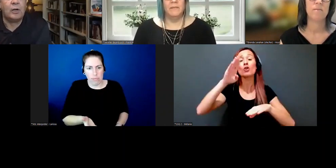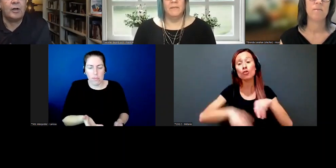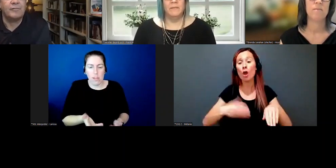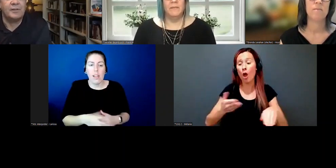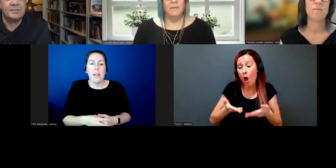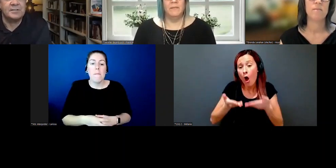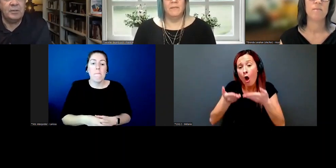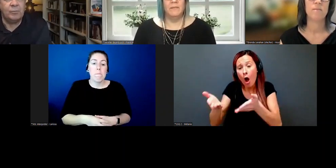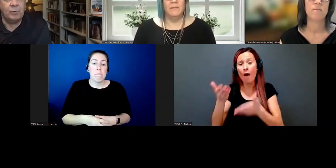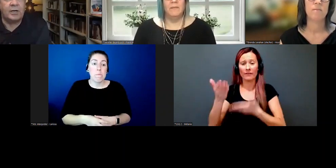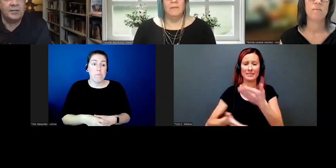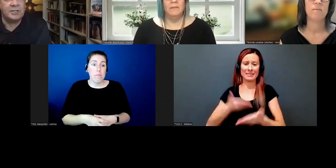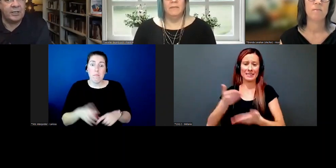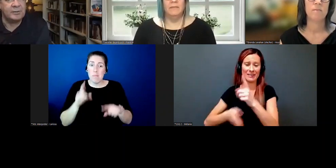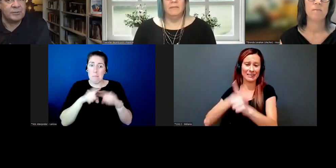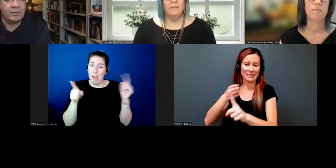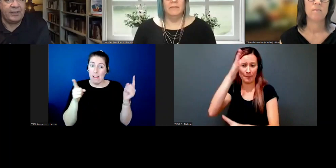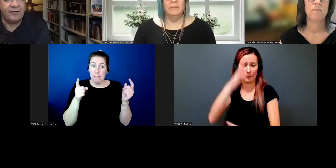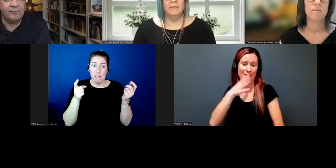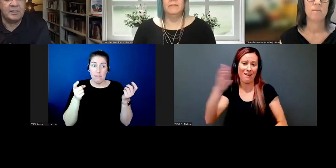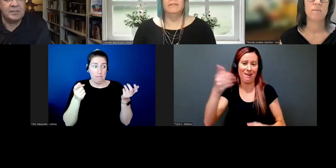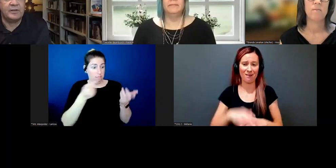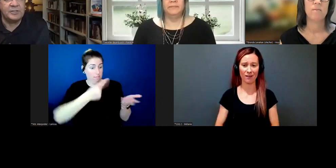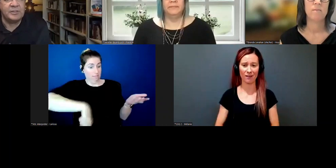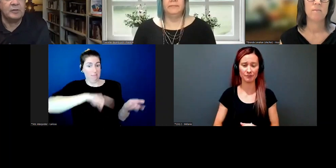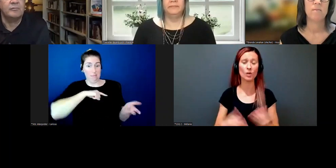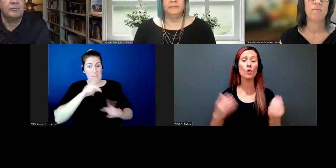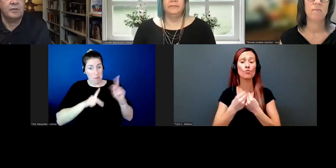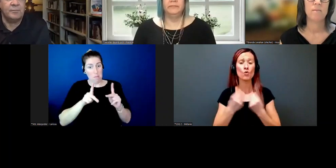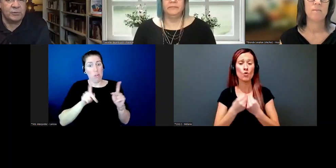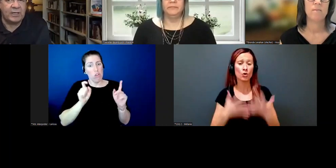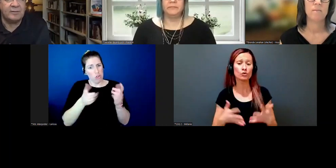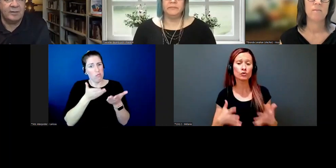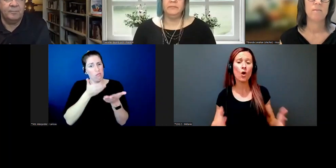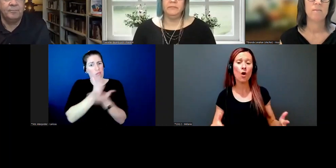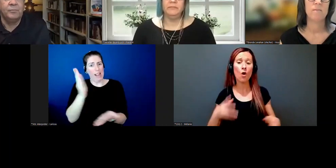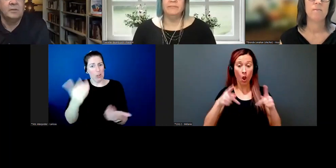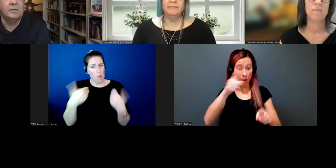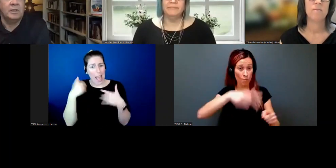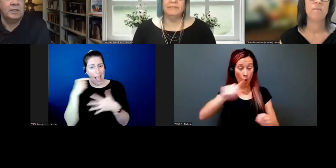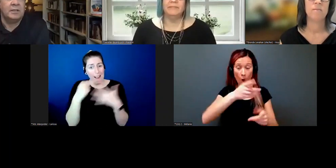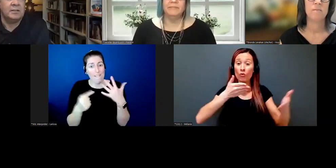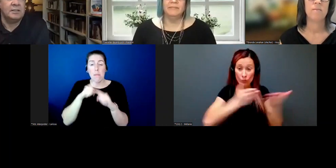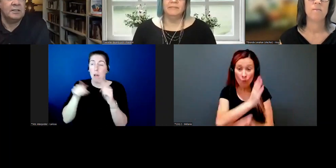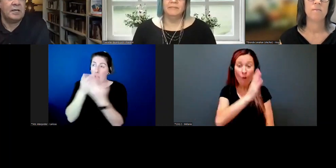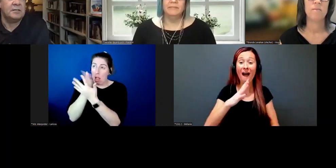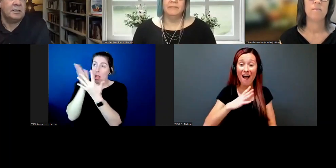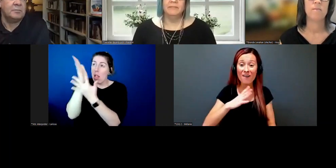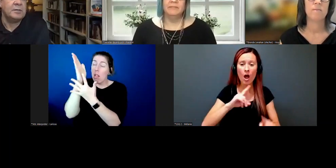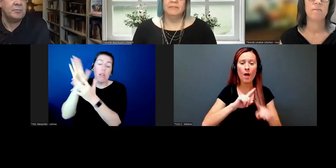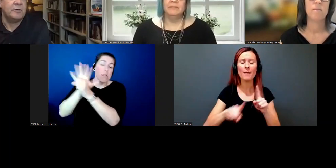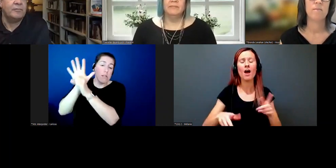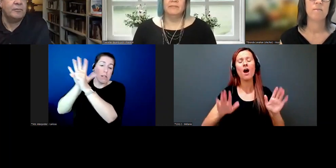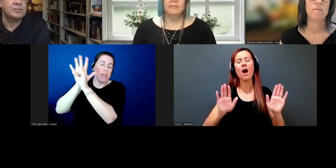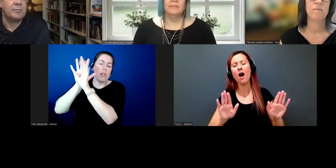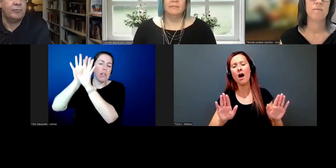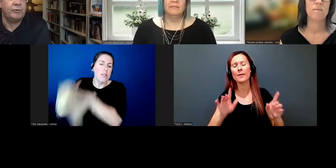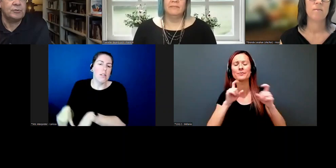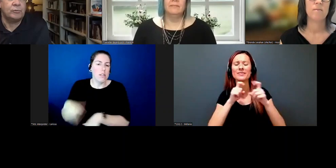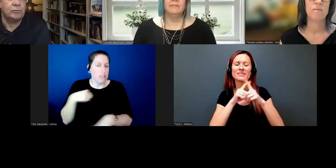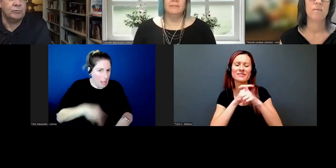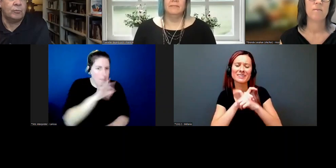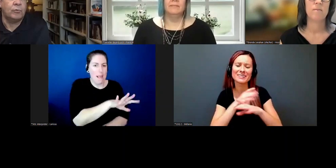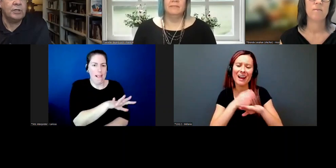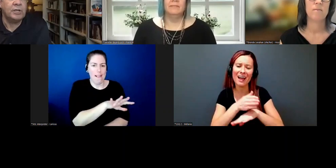lot of things that people are entitled to have, but it's very difficult for them to get them. And I think that might be a first step, really,